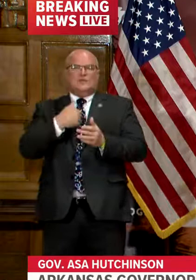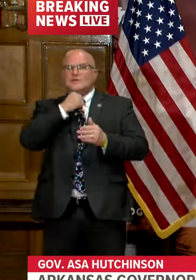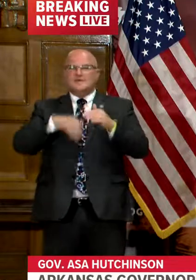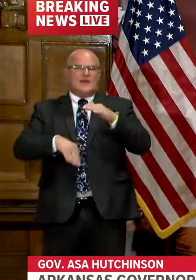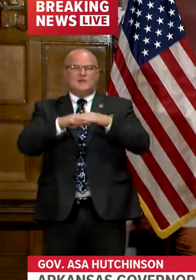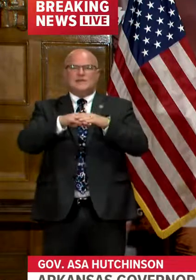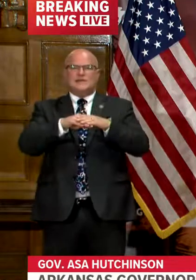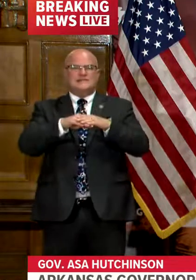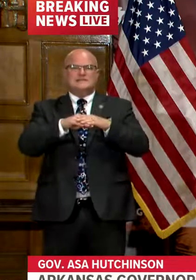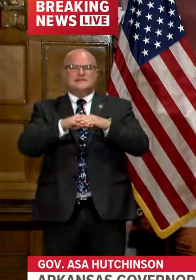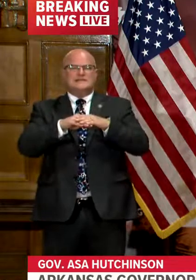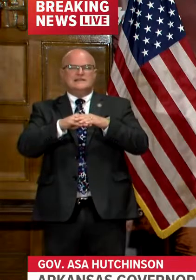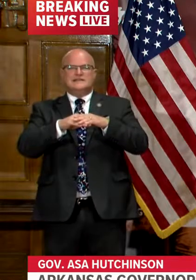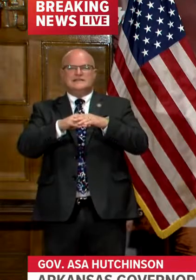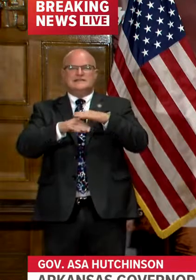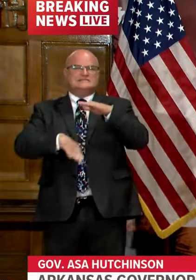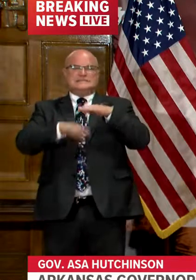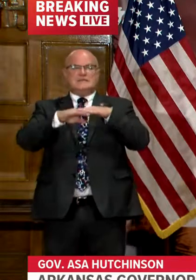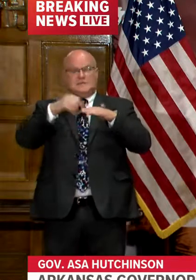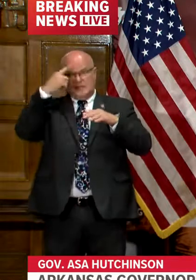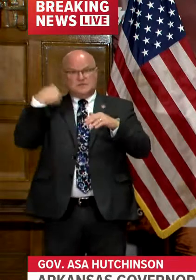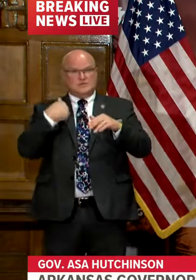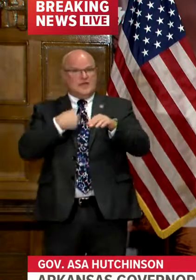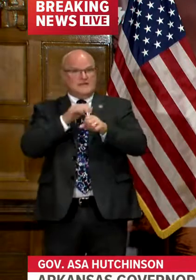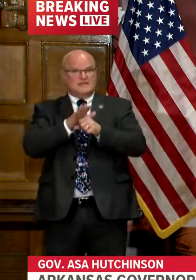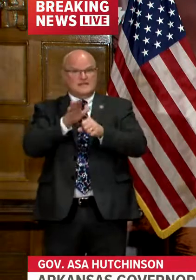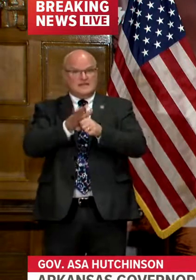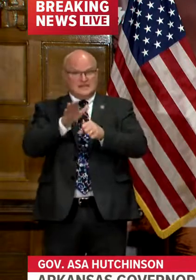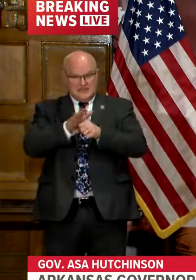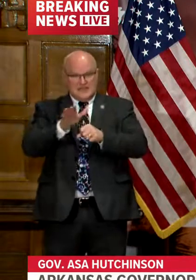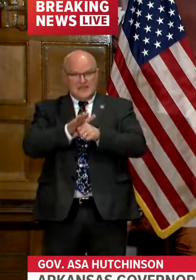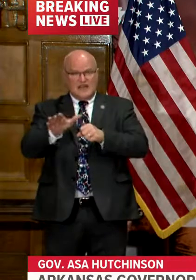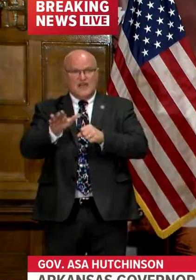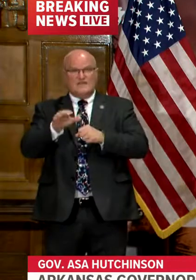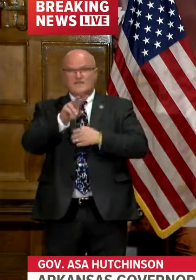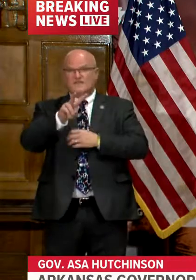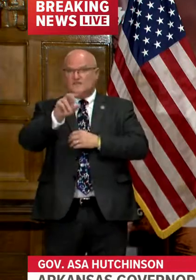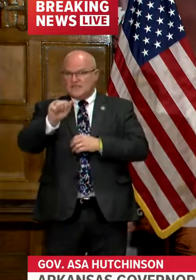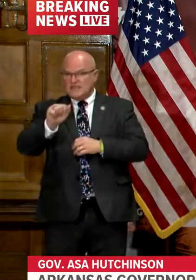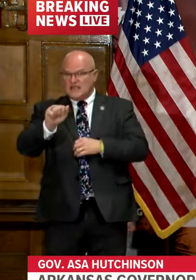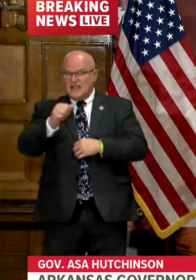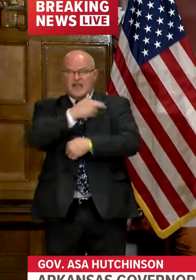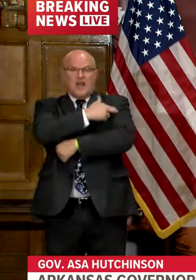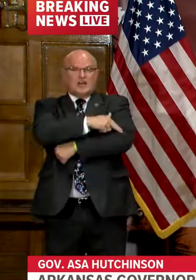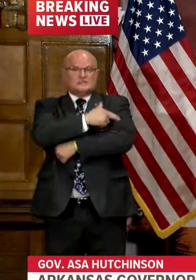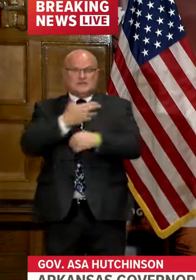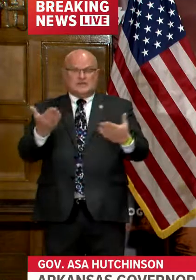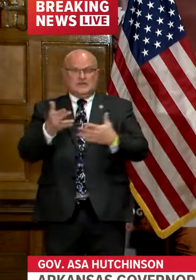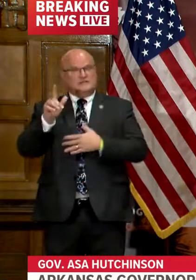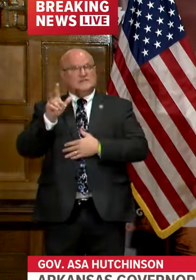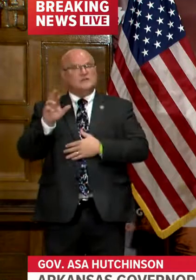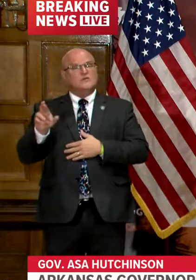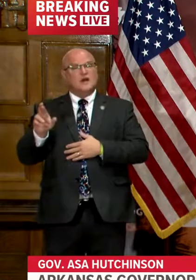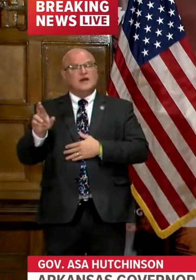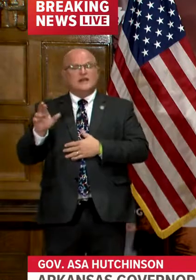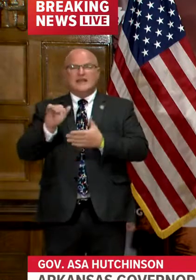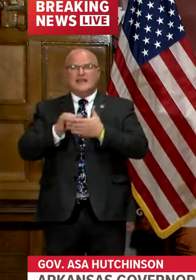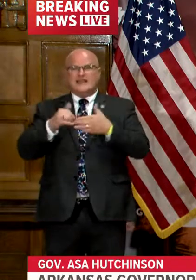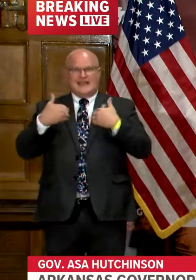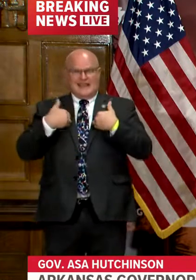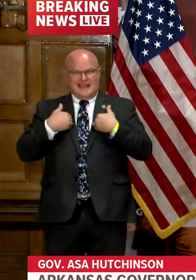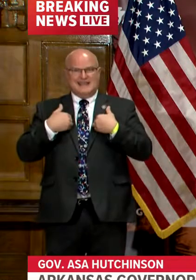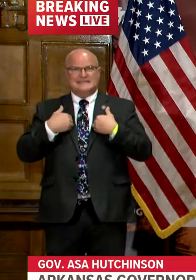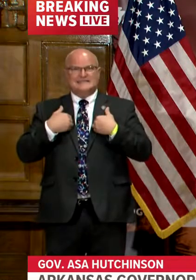reached the breaking point because we have capacity at our VA hospital here in Little Rock that